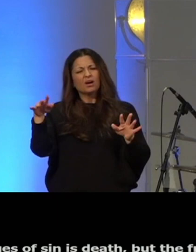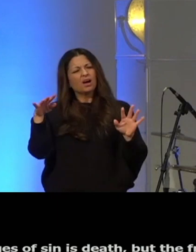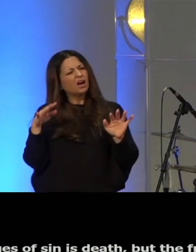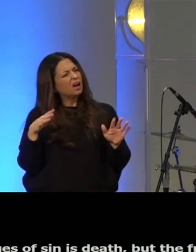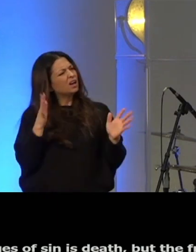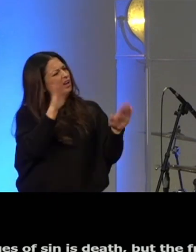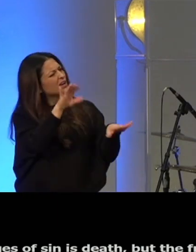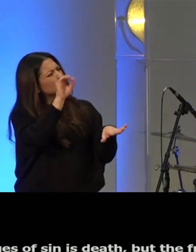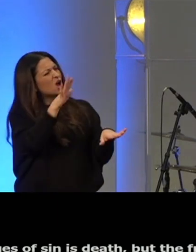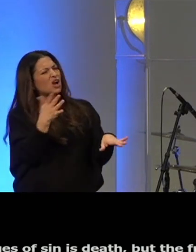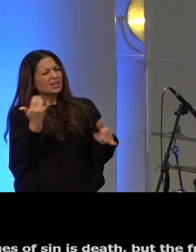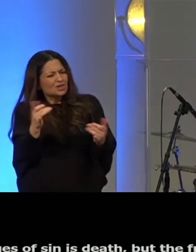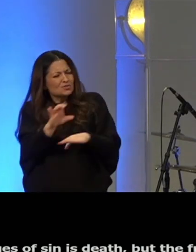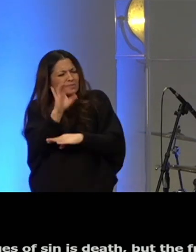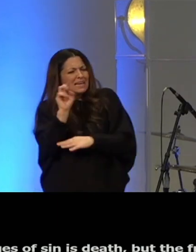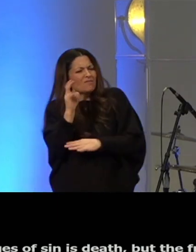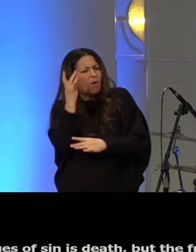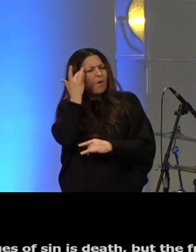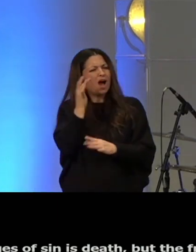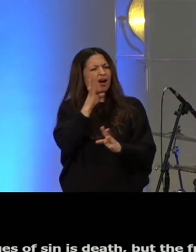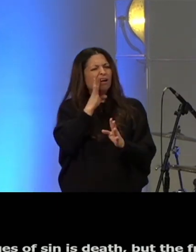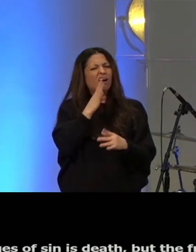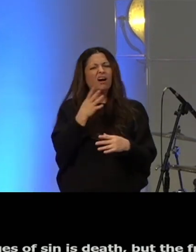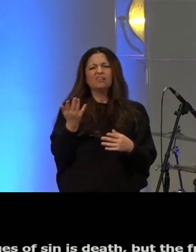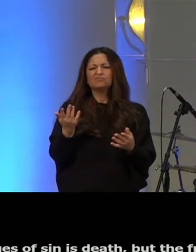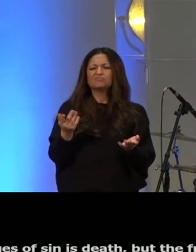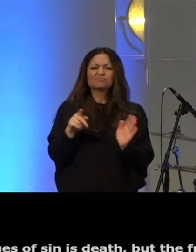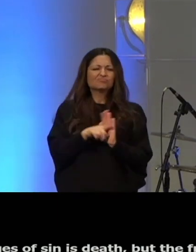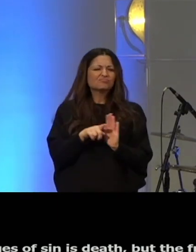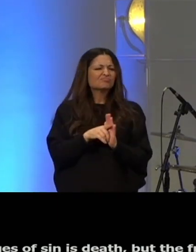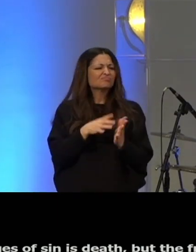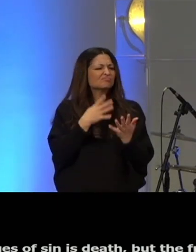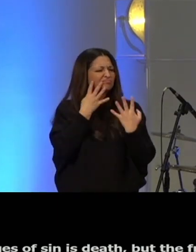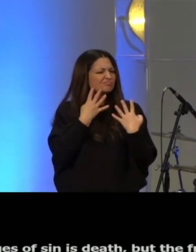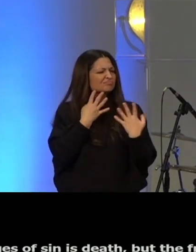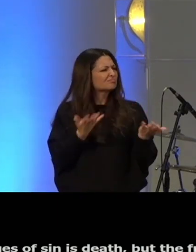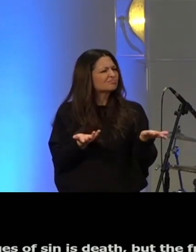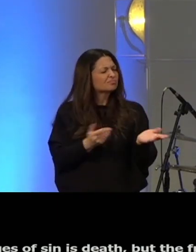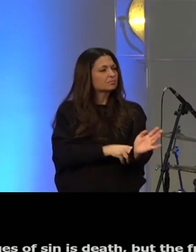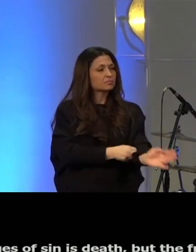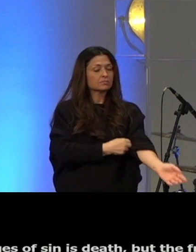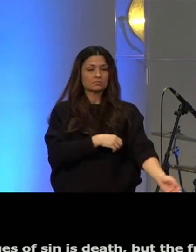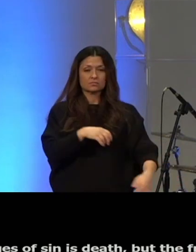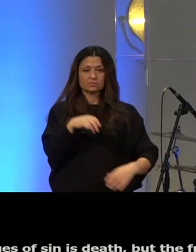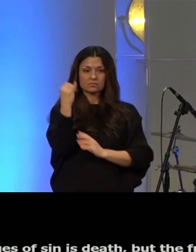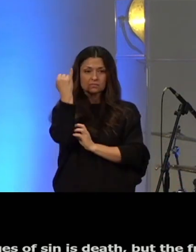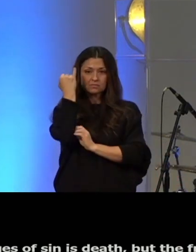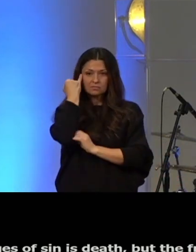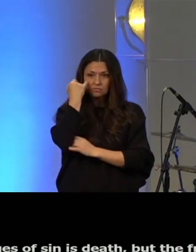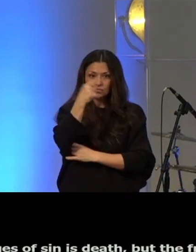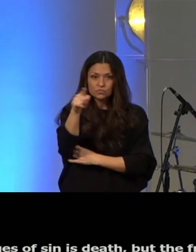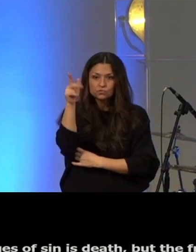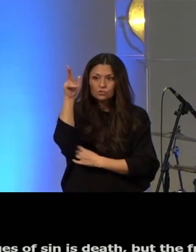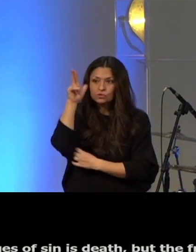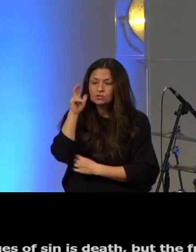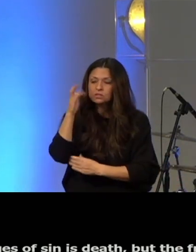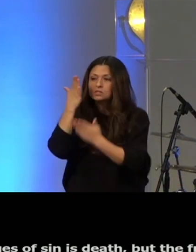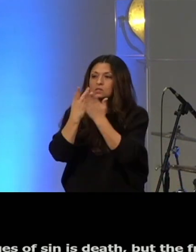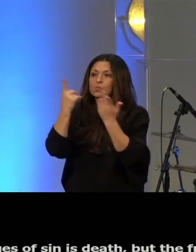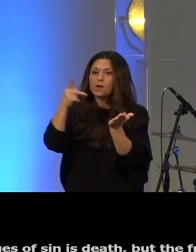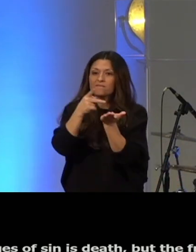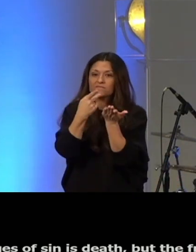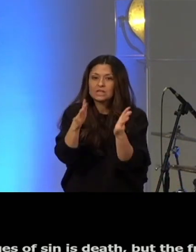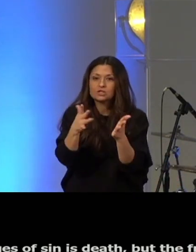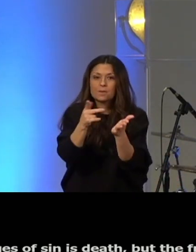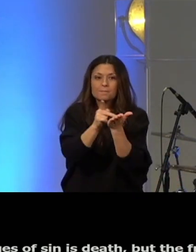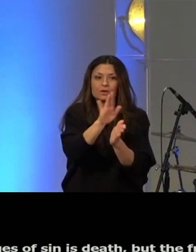a downer? Remember what I said earlier? If you heard someone paid your debt, our